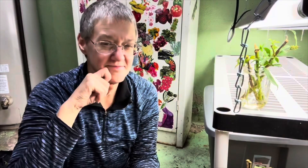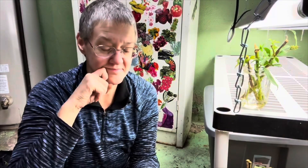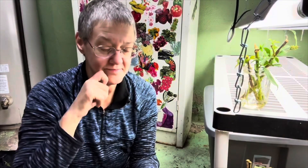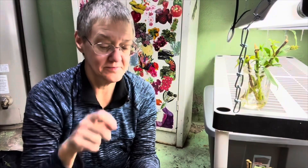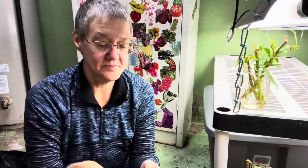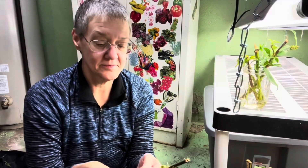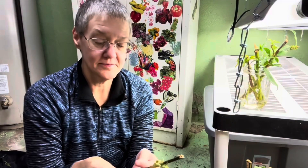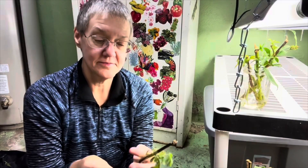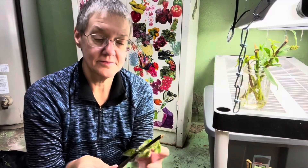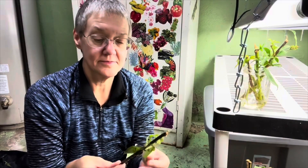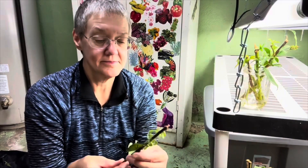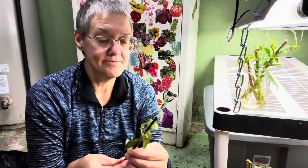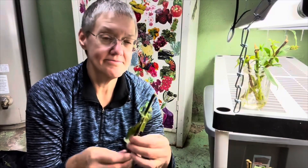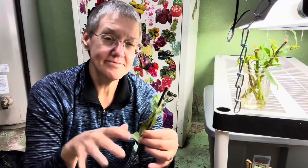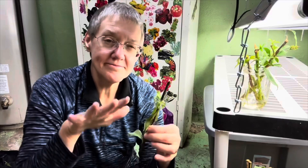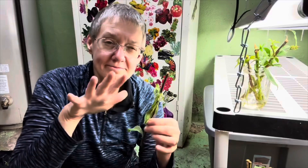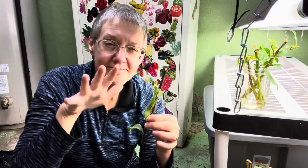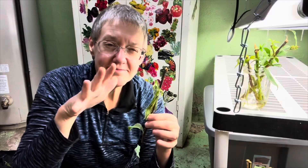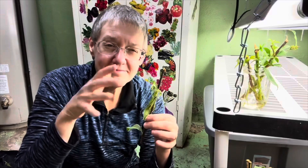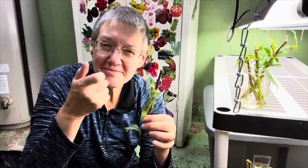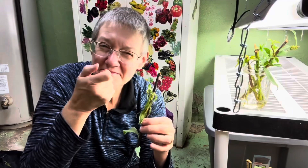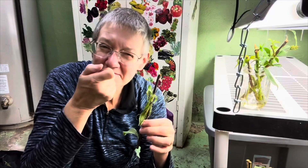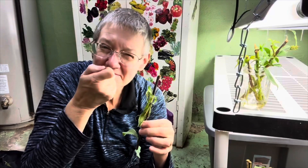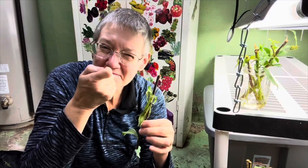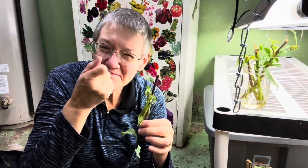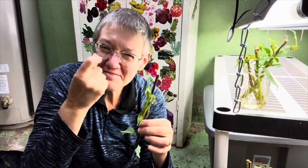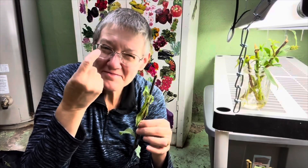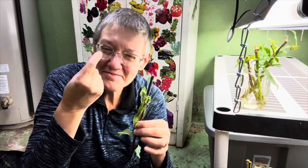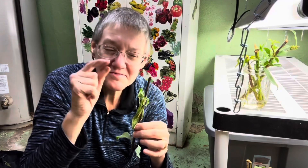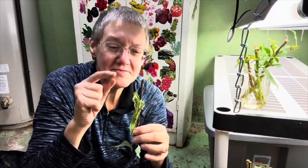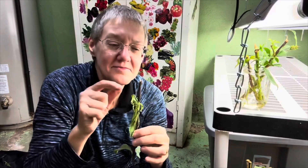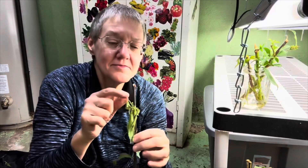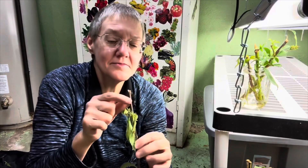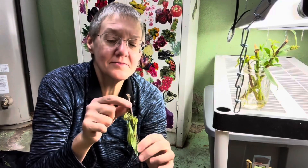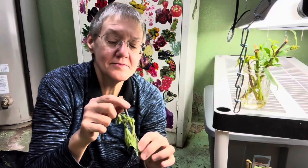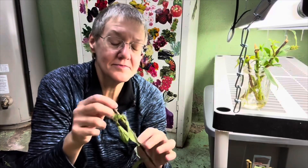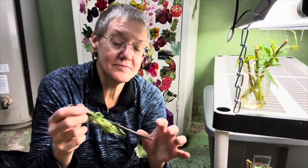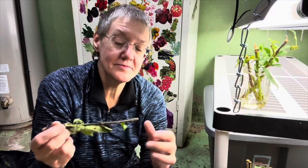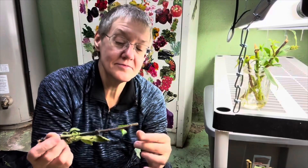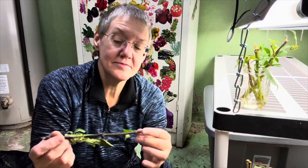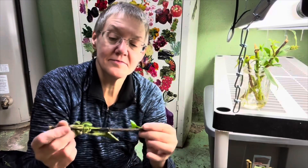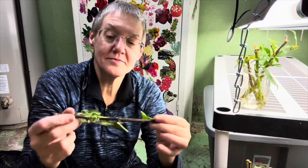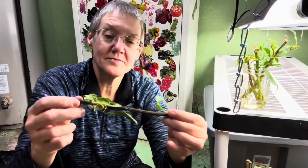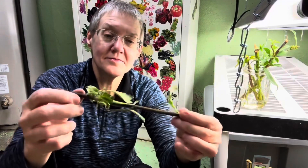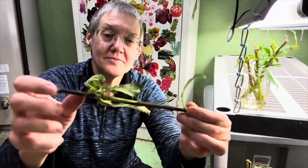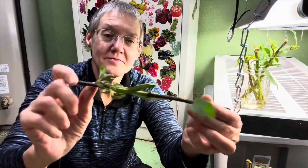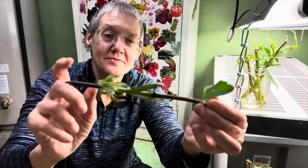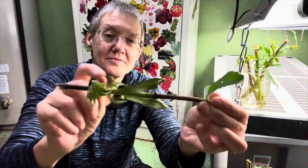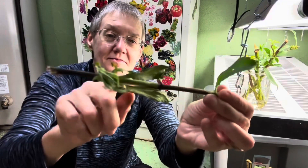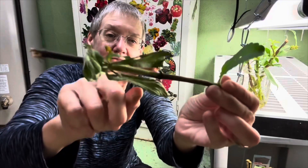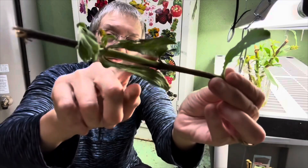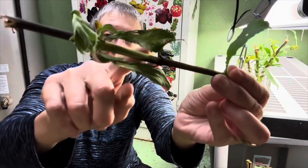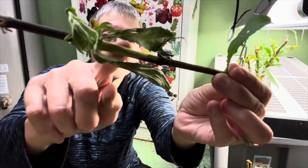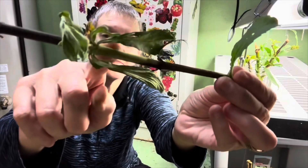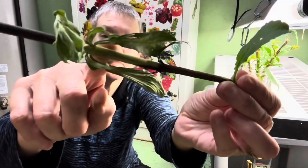And these are dried out too, but this one has a little bit of green on it. See right